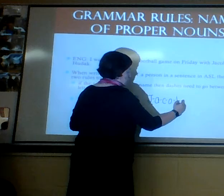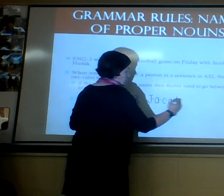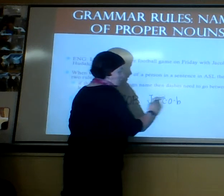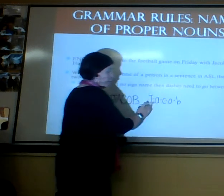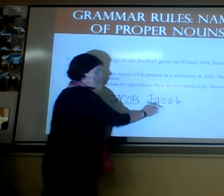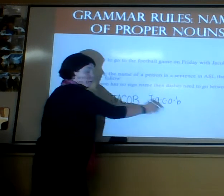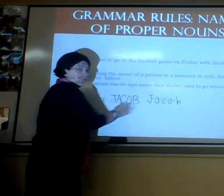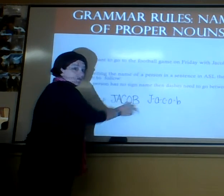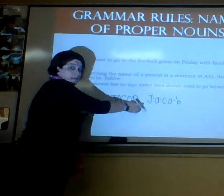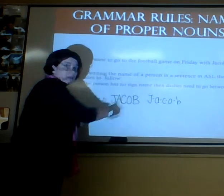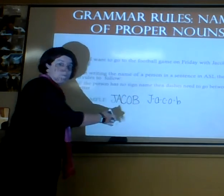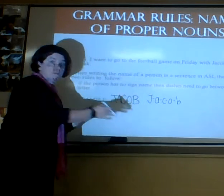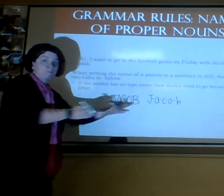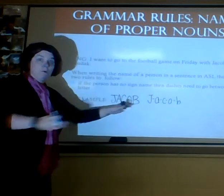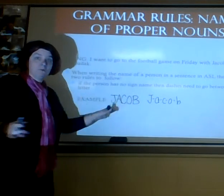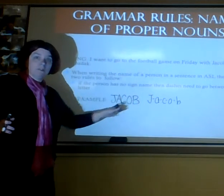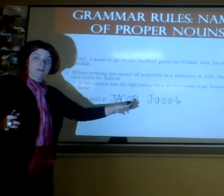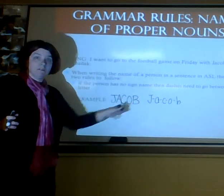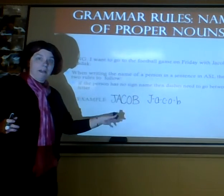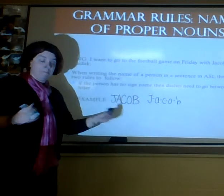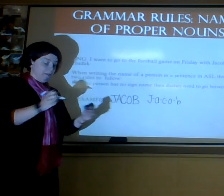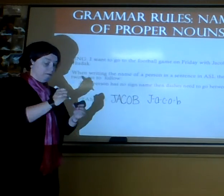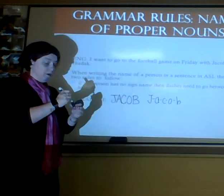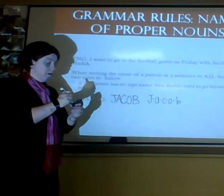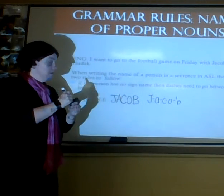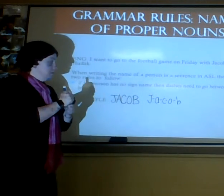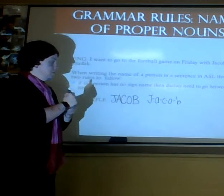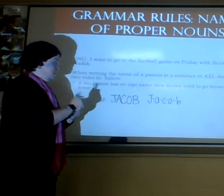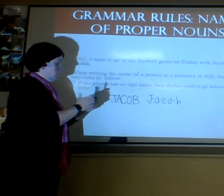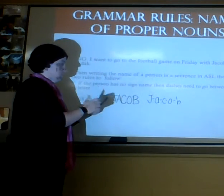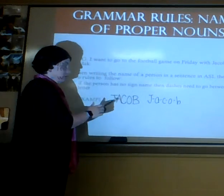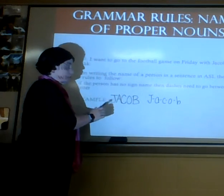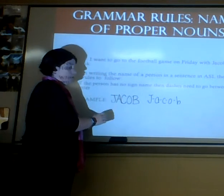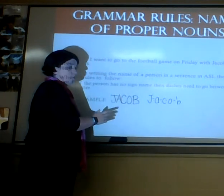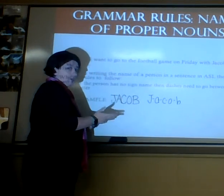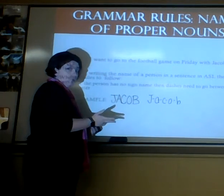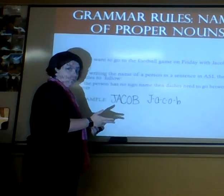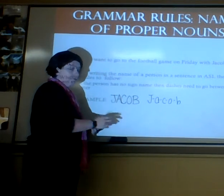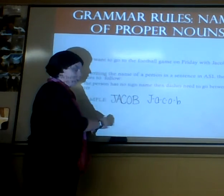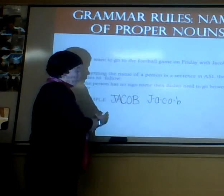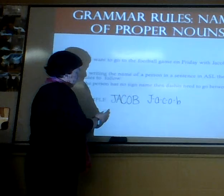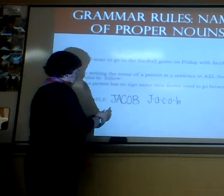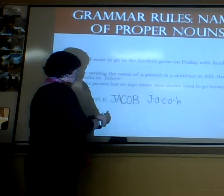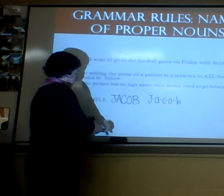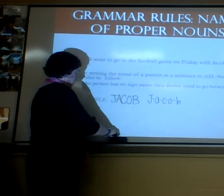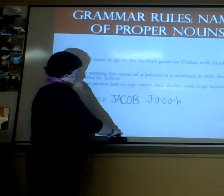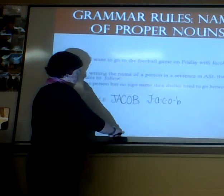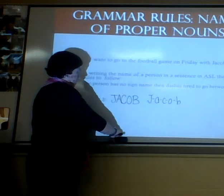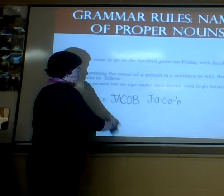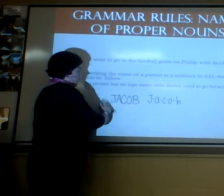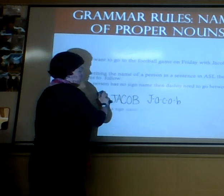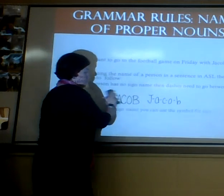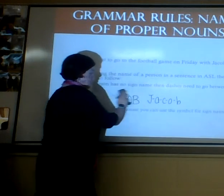J-A-C-O-B. Both are acceptable. Both are allowed to happen that way. So that's up to you which way you prefer to do it. The other